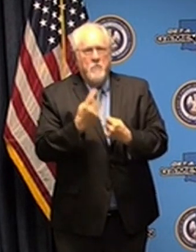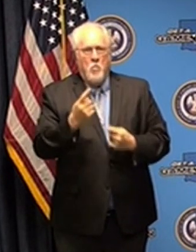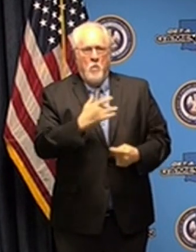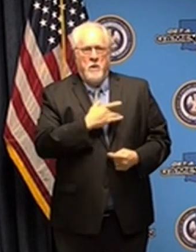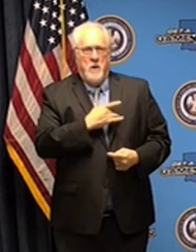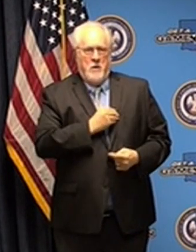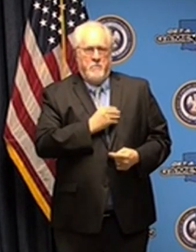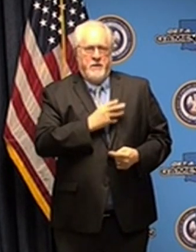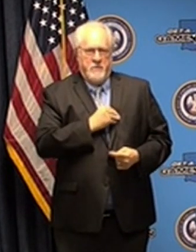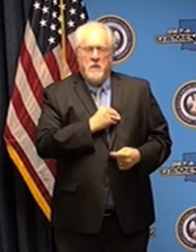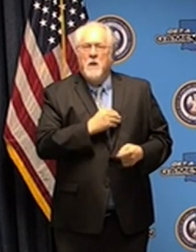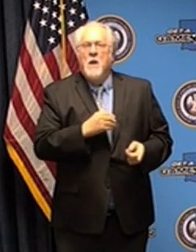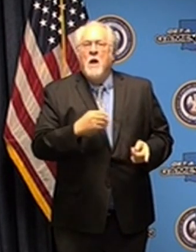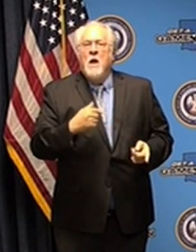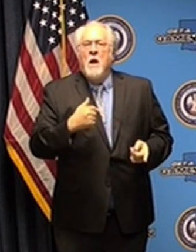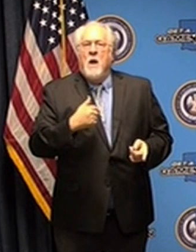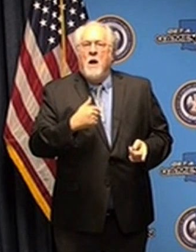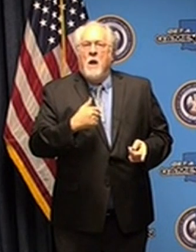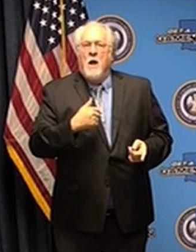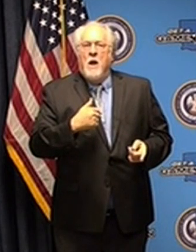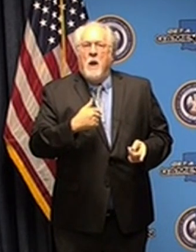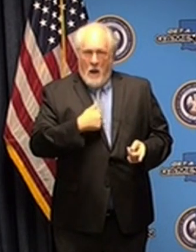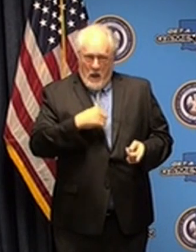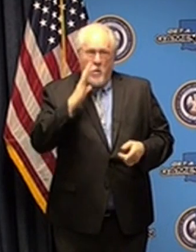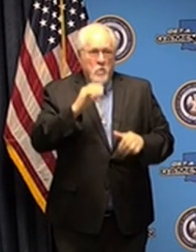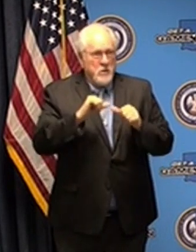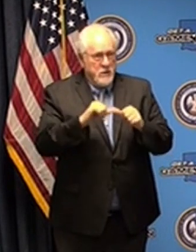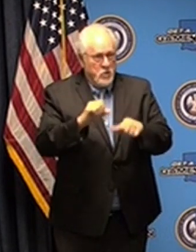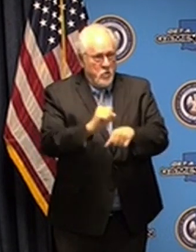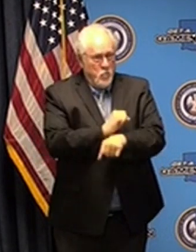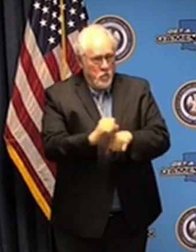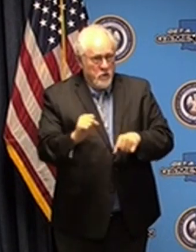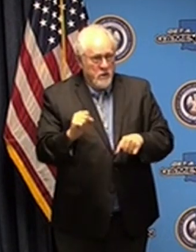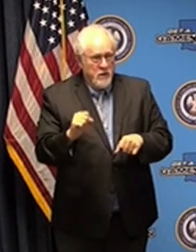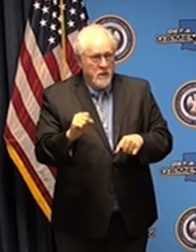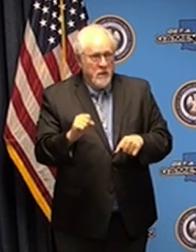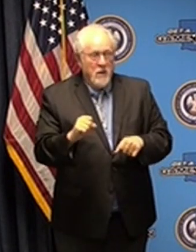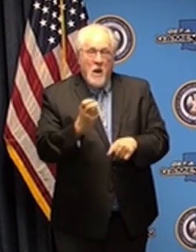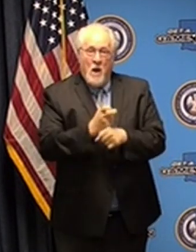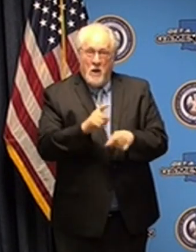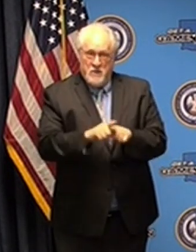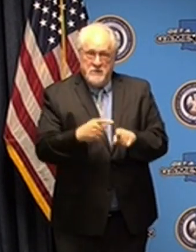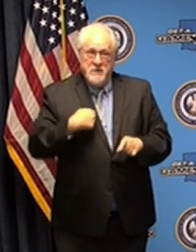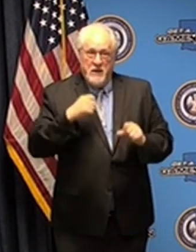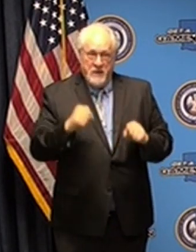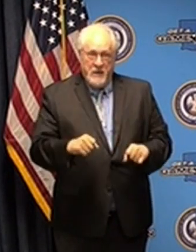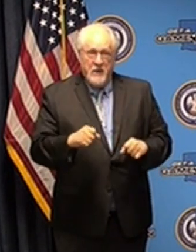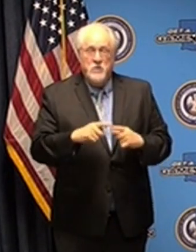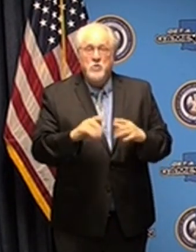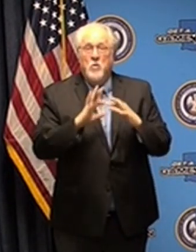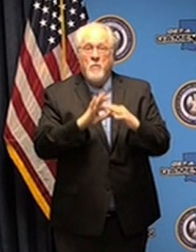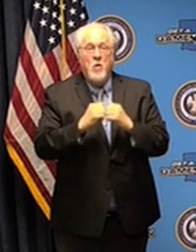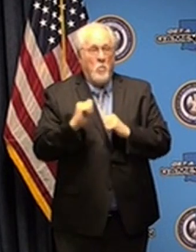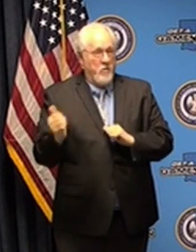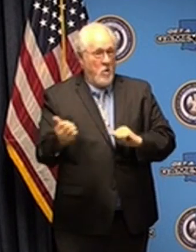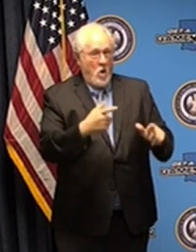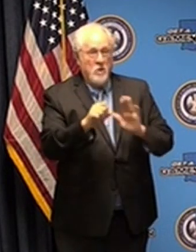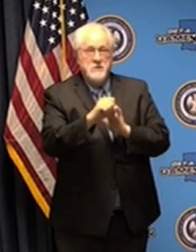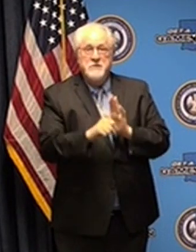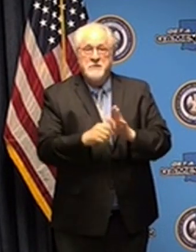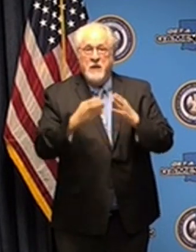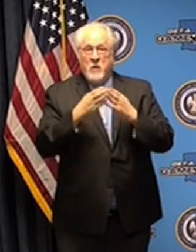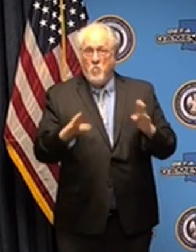one heartbeat. I'm going to assure you that I will continue working as hard as I can in cooperation with all of